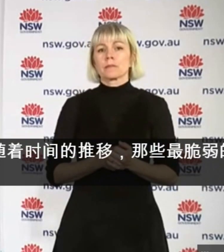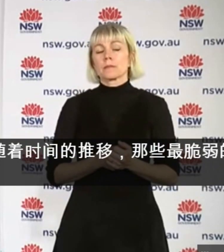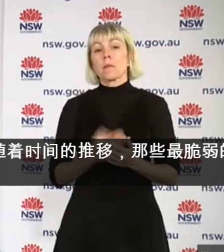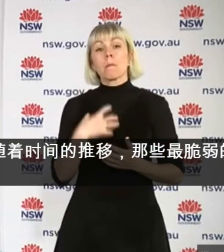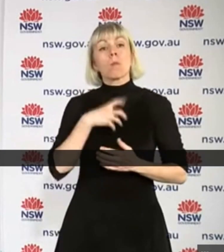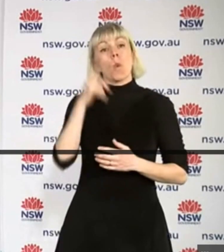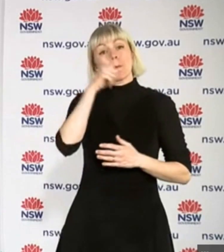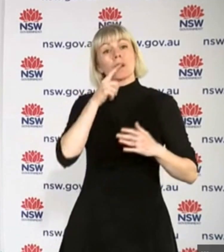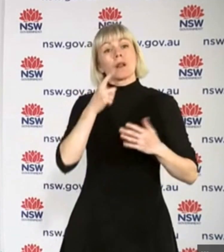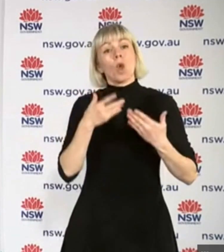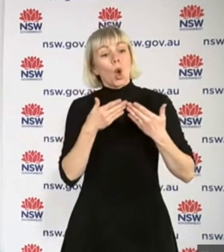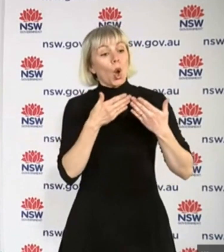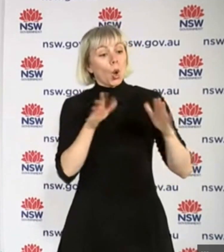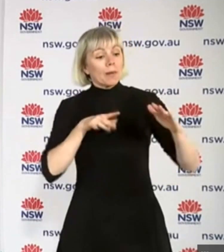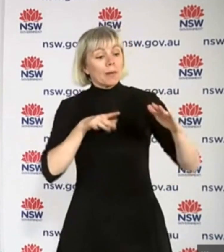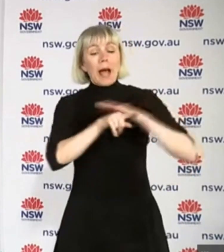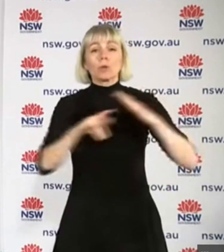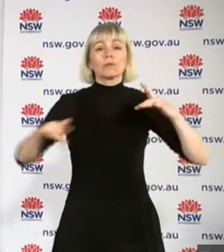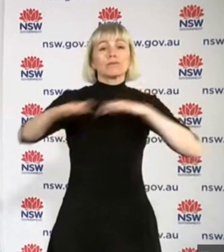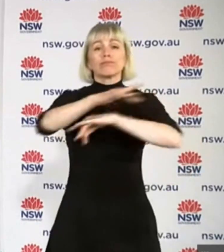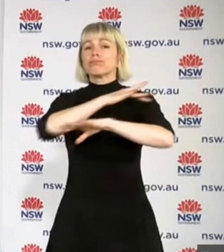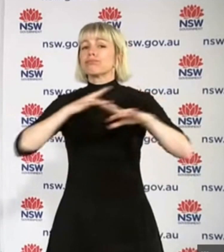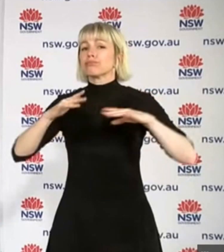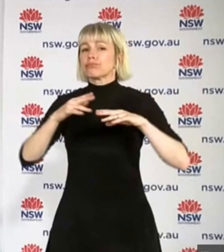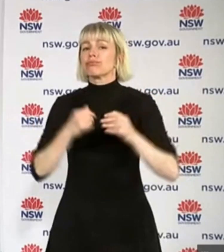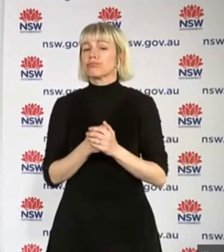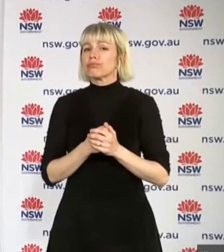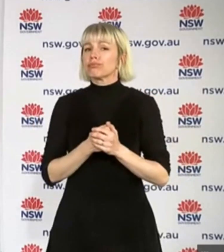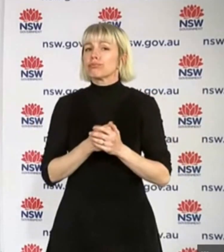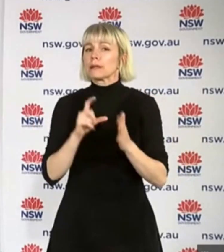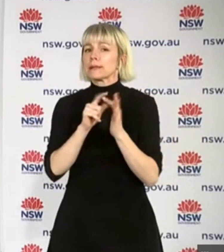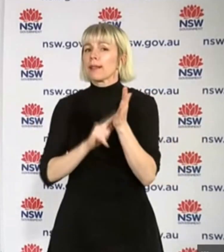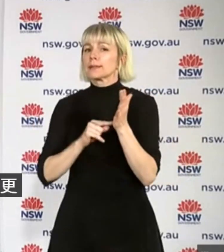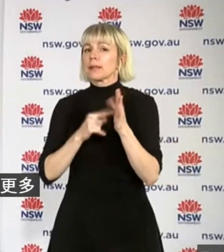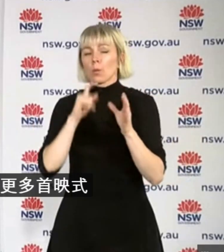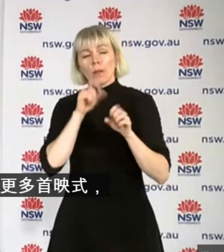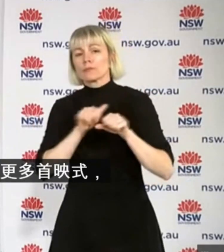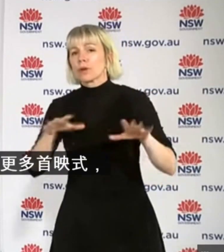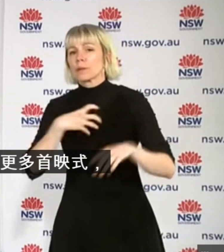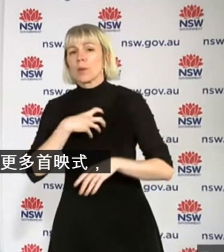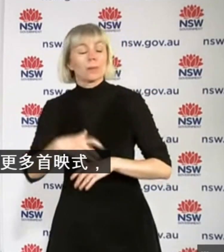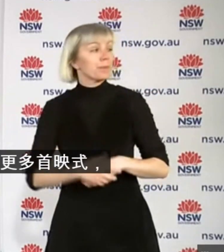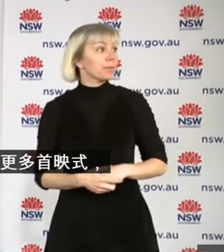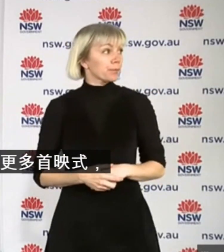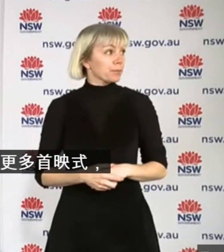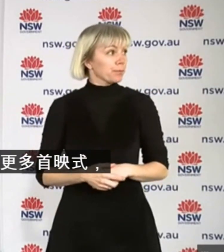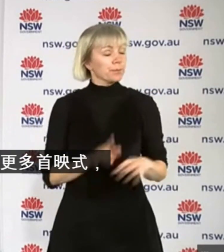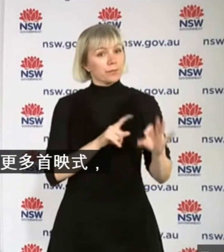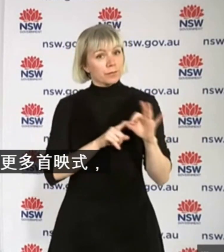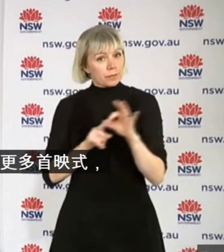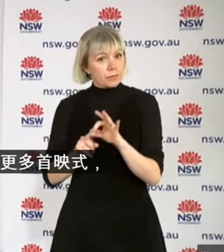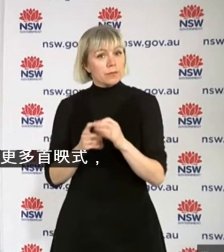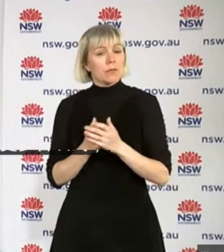mobility and people are out and about more. Premier, the essential worker permits for the 12 local government areas of concern, what's happening